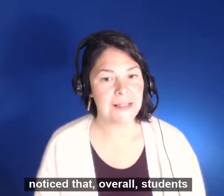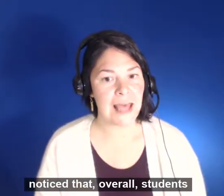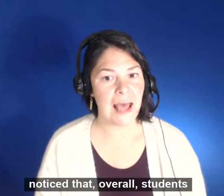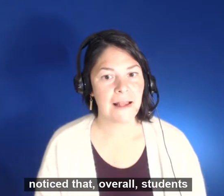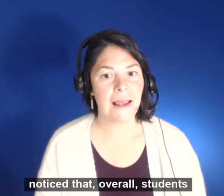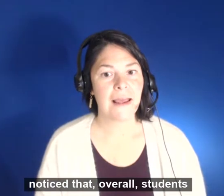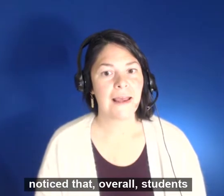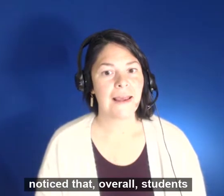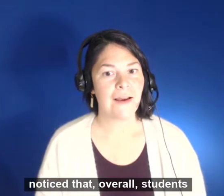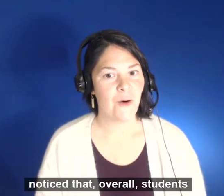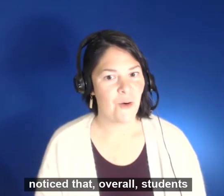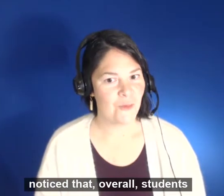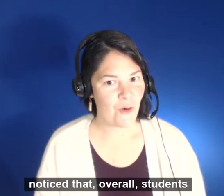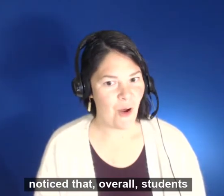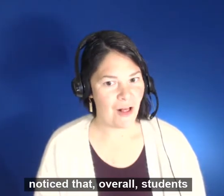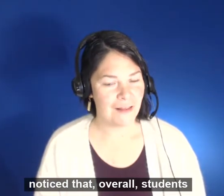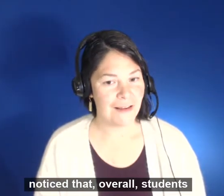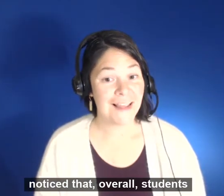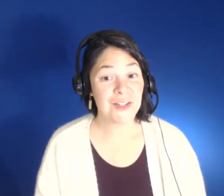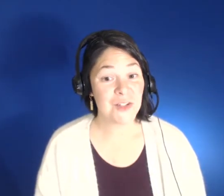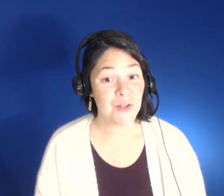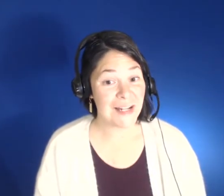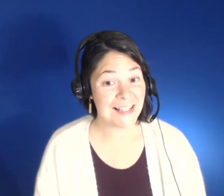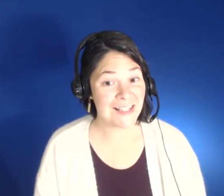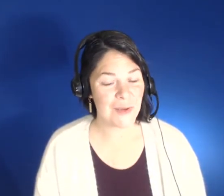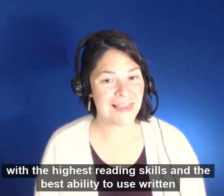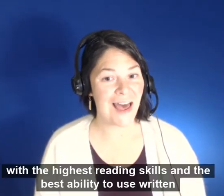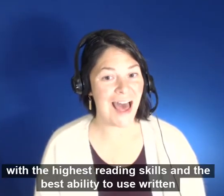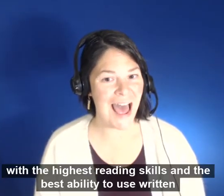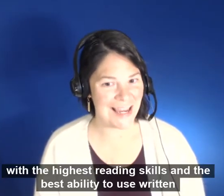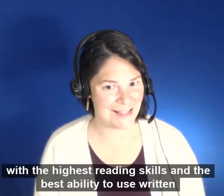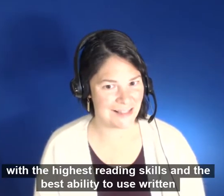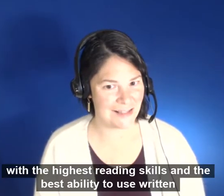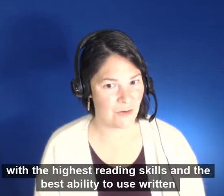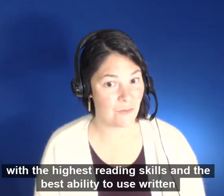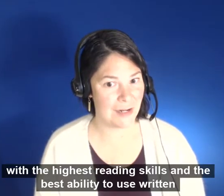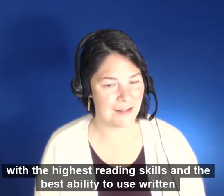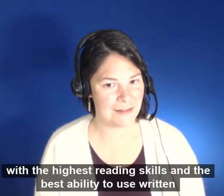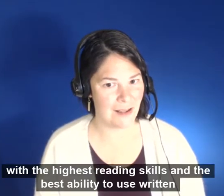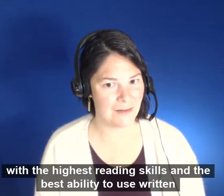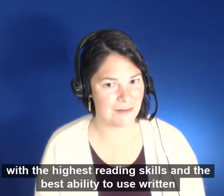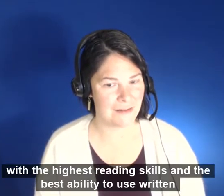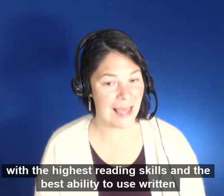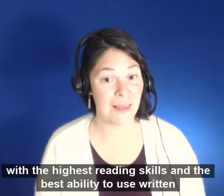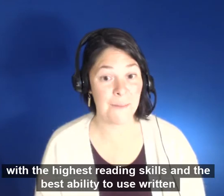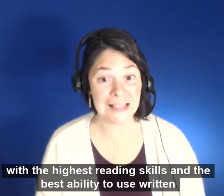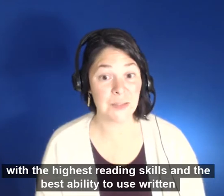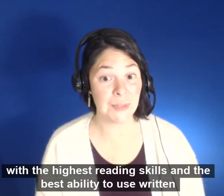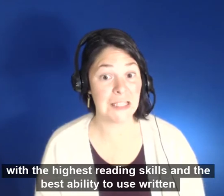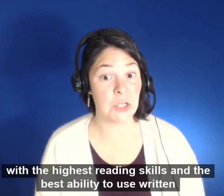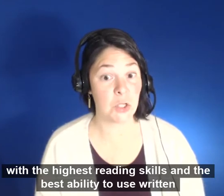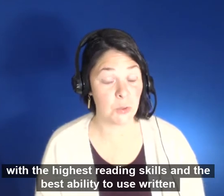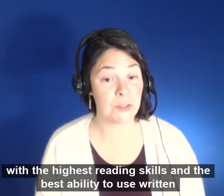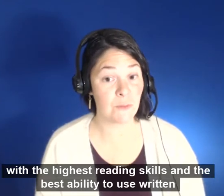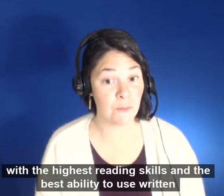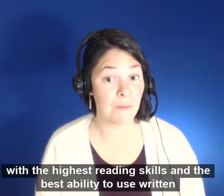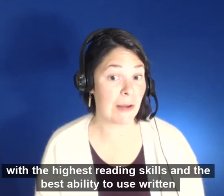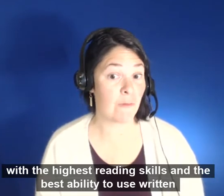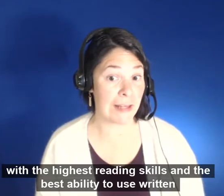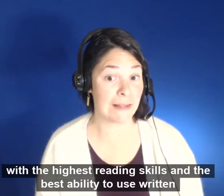that overall, students with the highest reading skills and the best ability to use written and